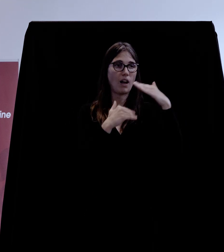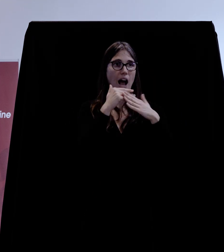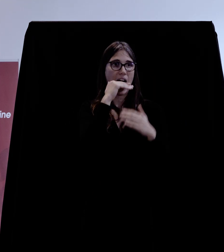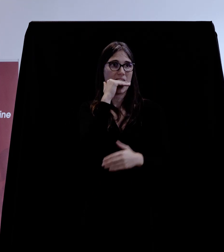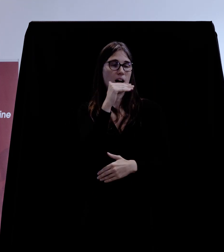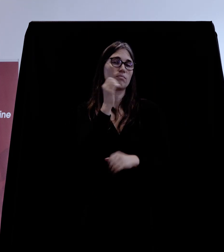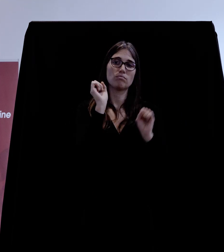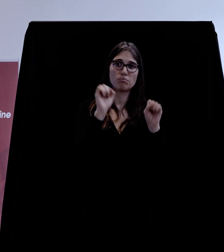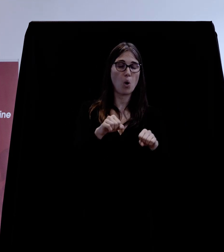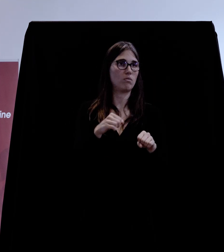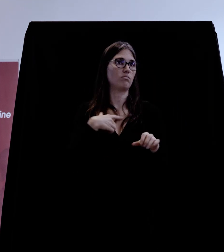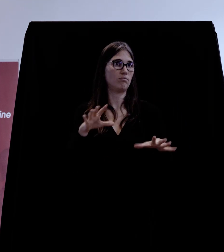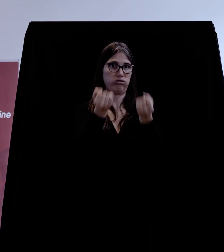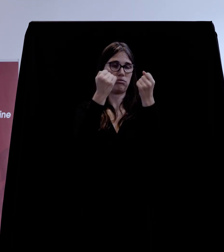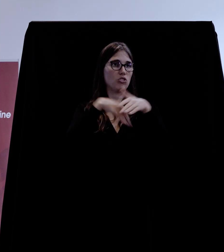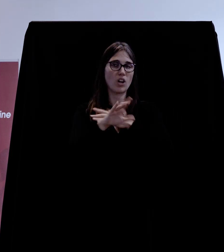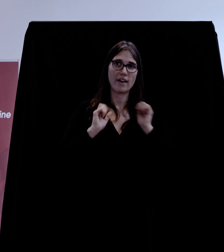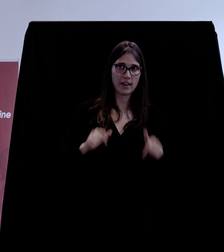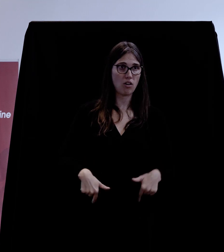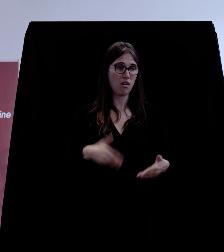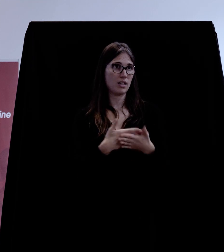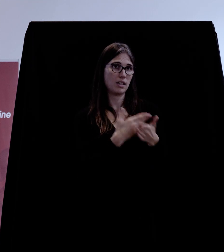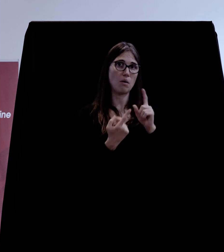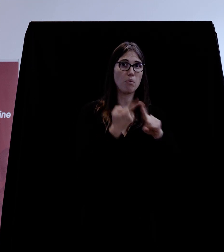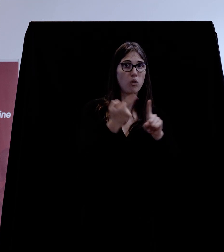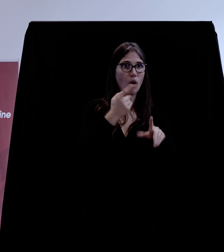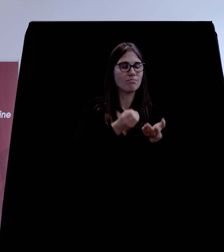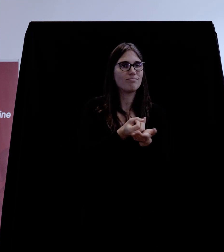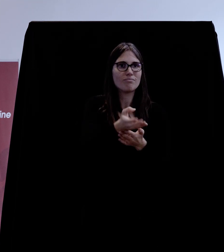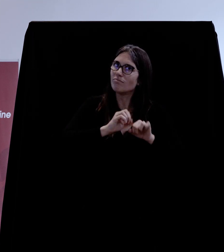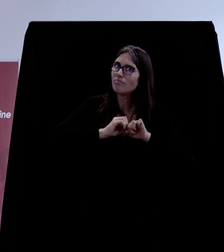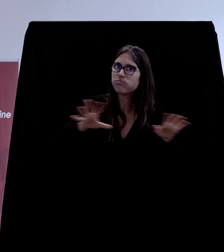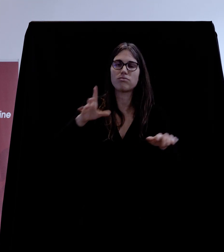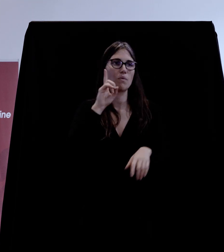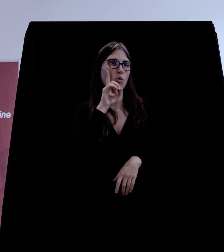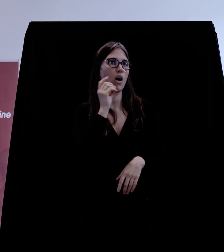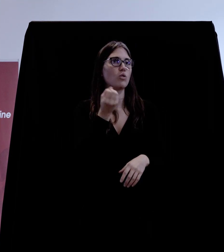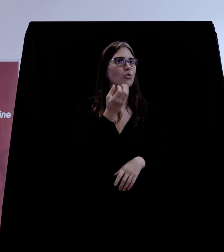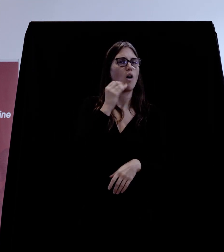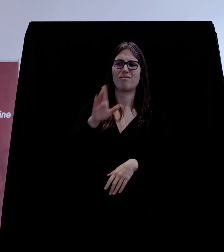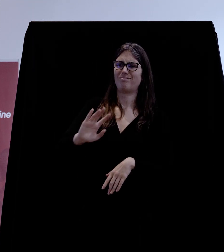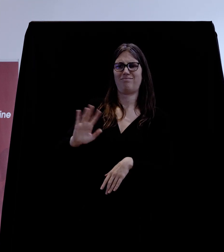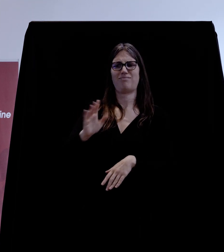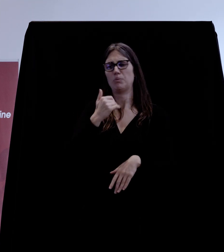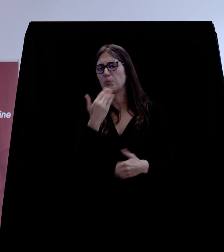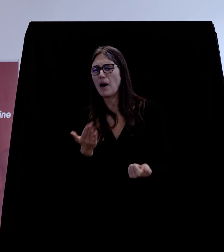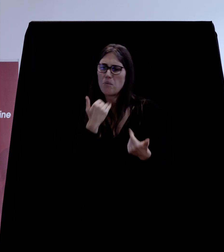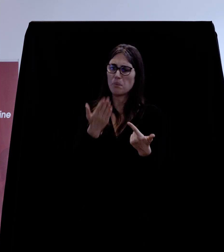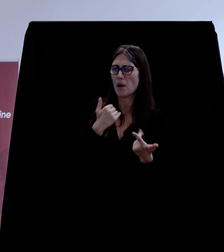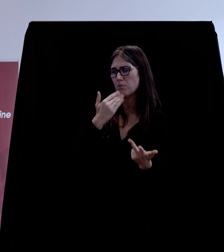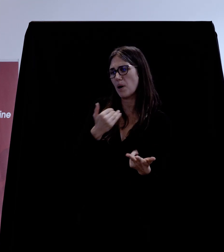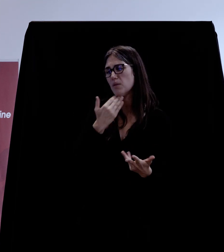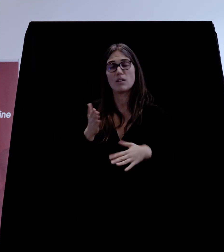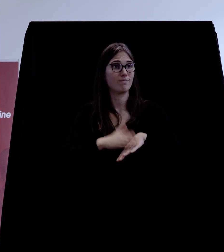go on to university and professional lives. So it's